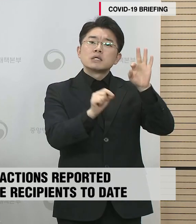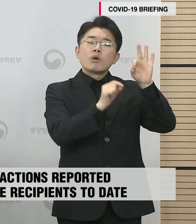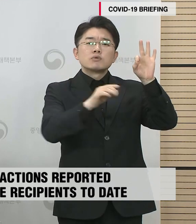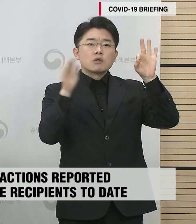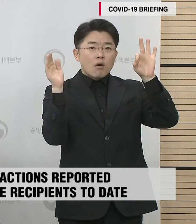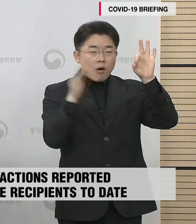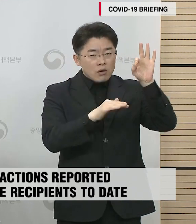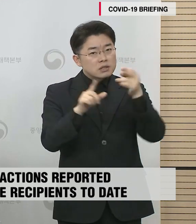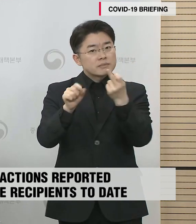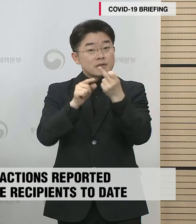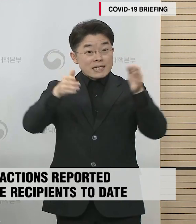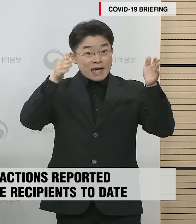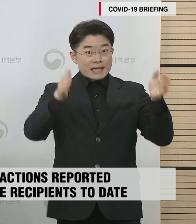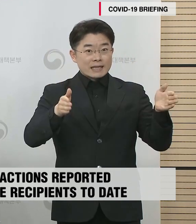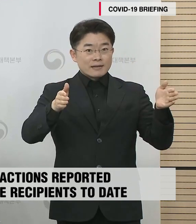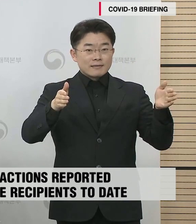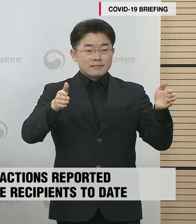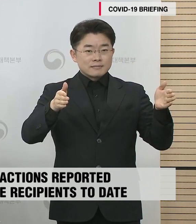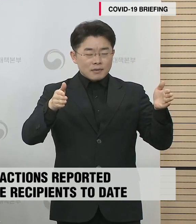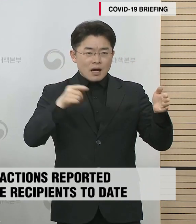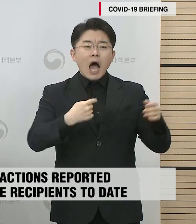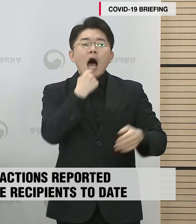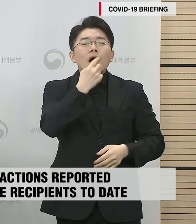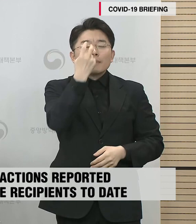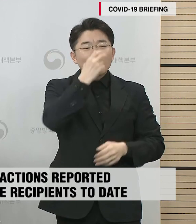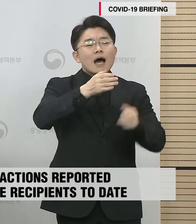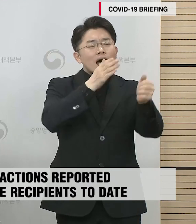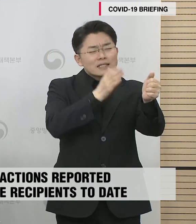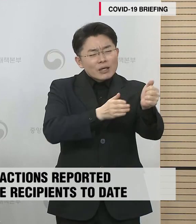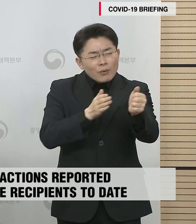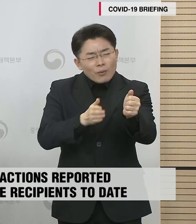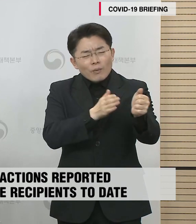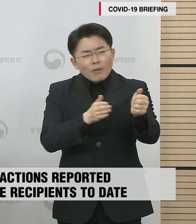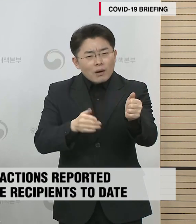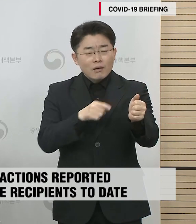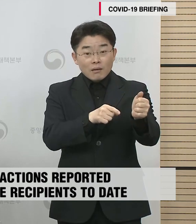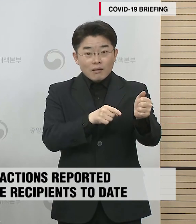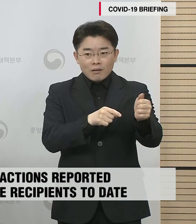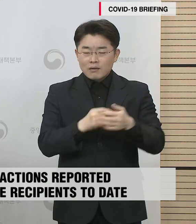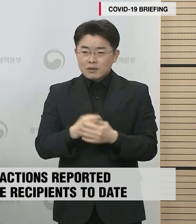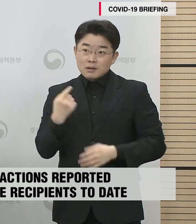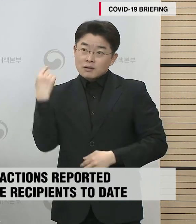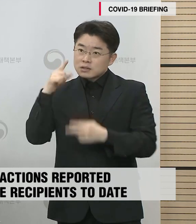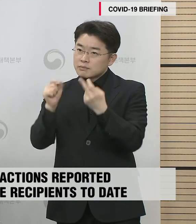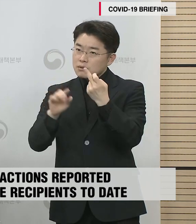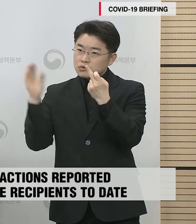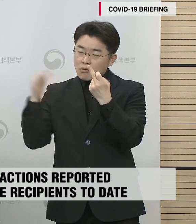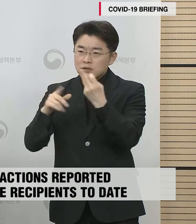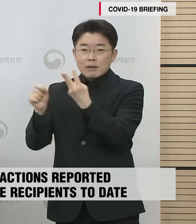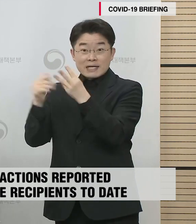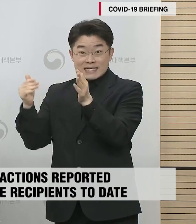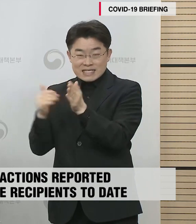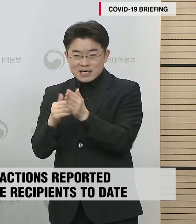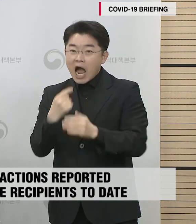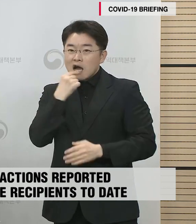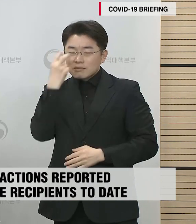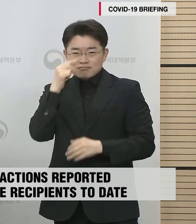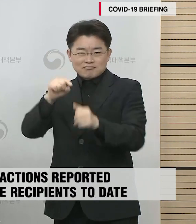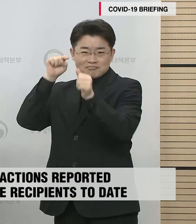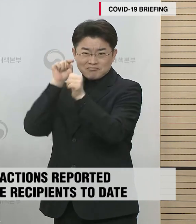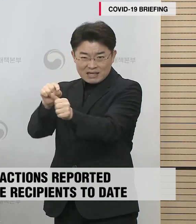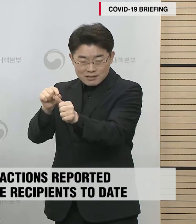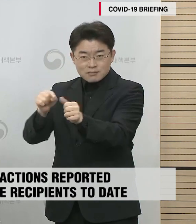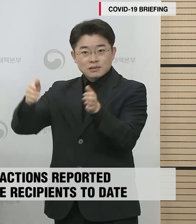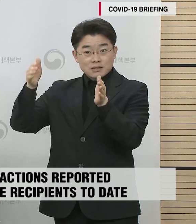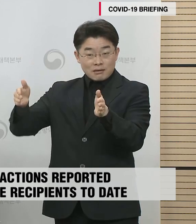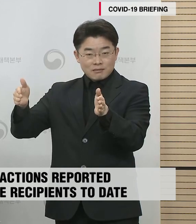of infection. And as for these preemptive testings that have been mandatory until